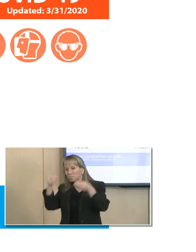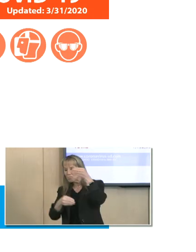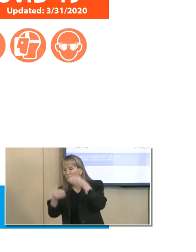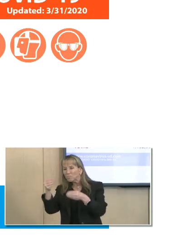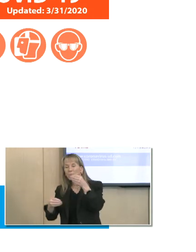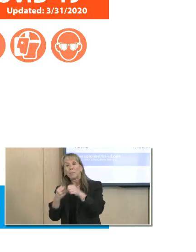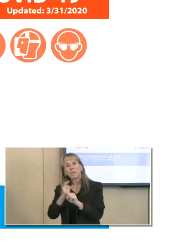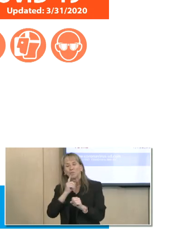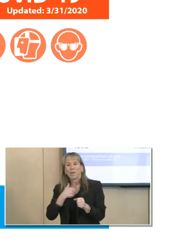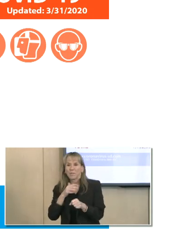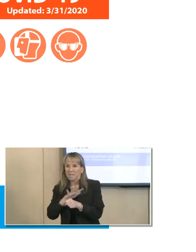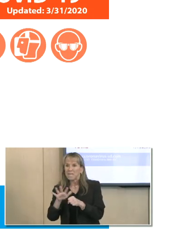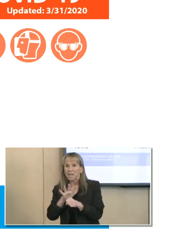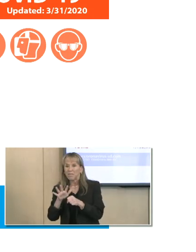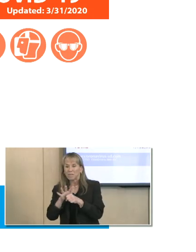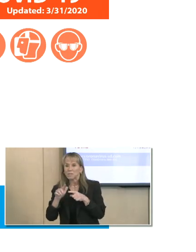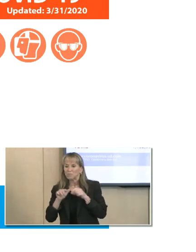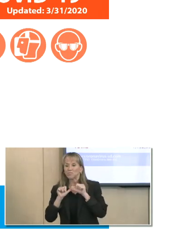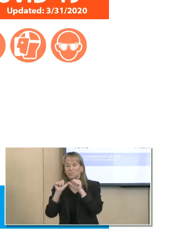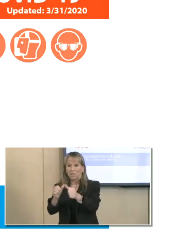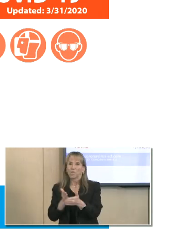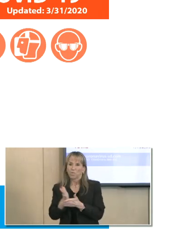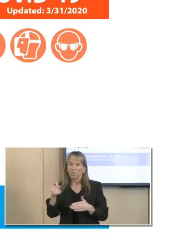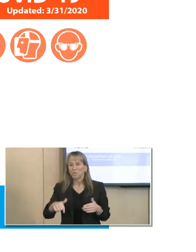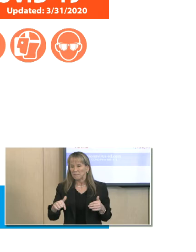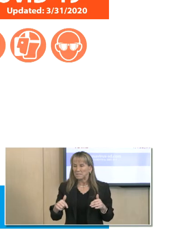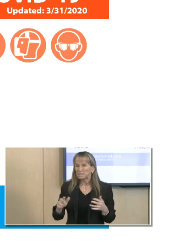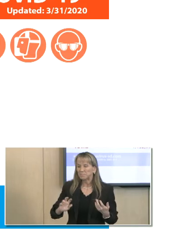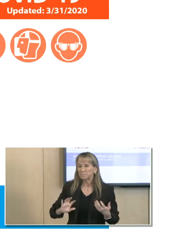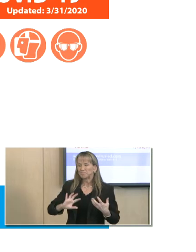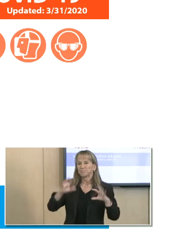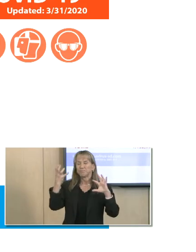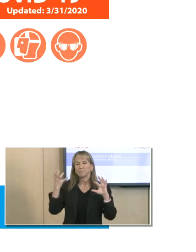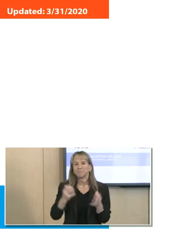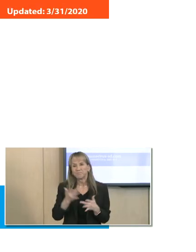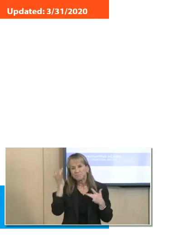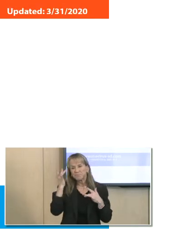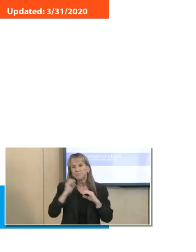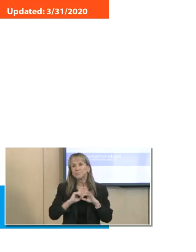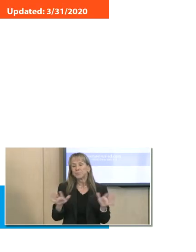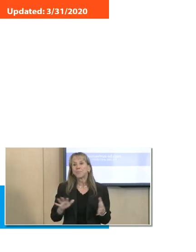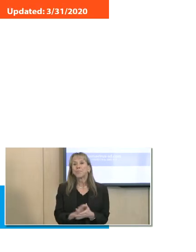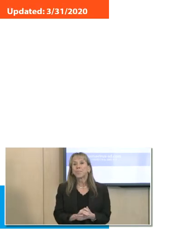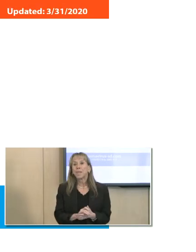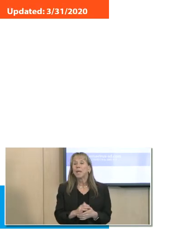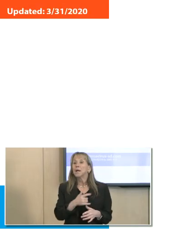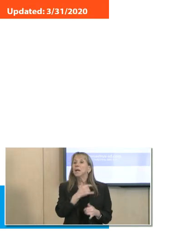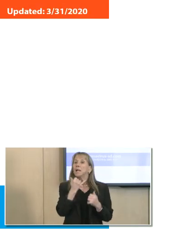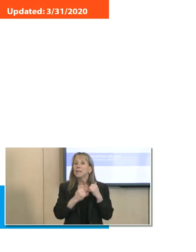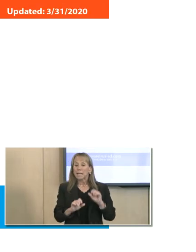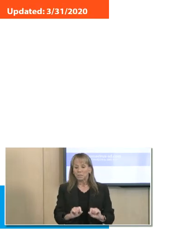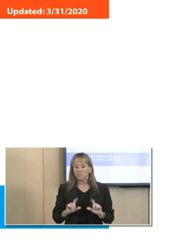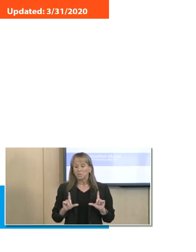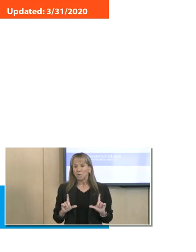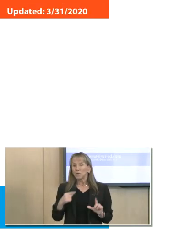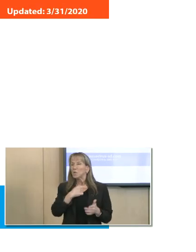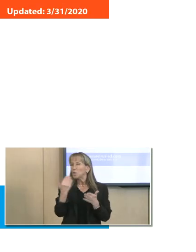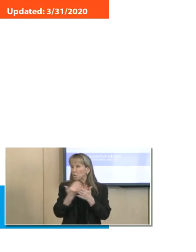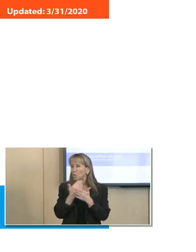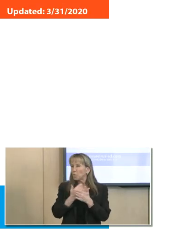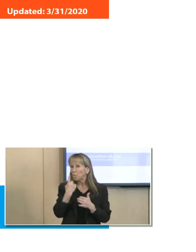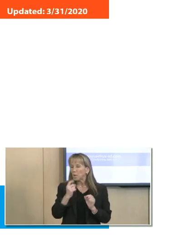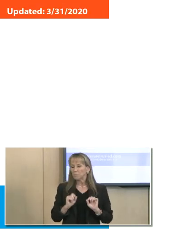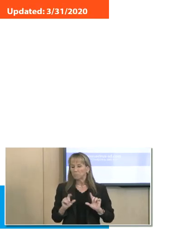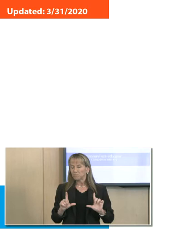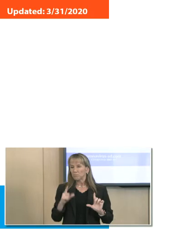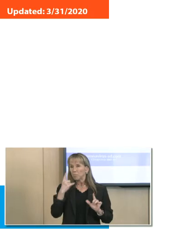through this episode in crisis. The next chart is the last chart we're going to share, and this is a new one for today, and this is one that I